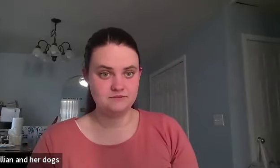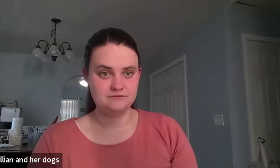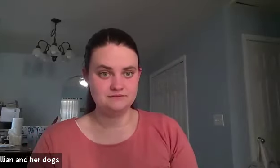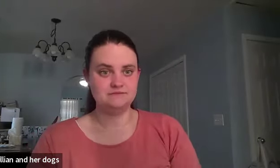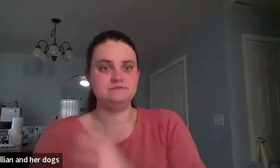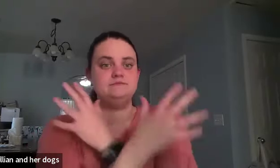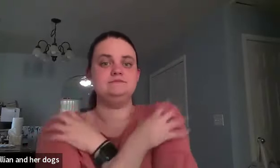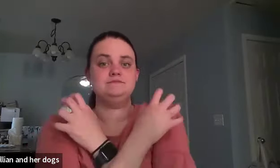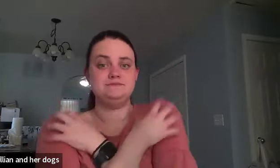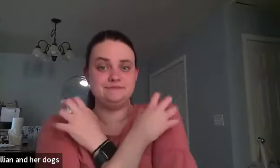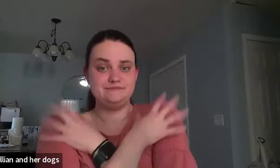Bear.